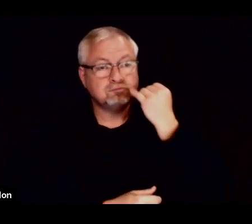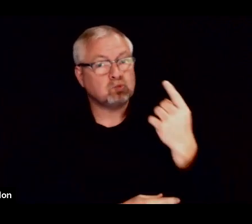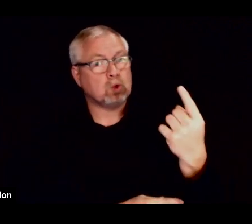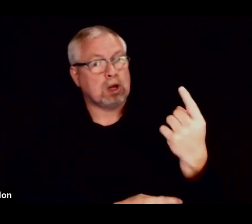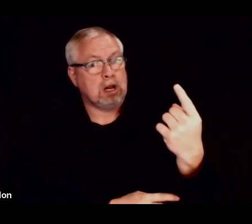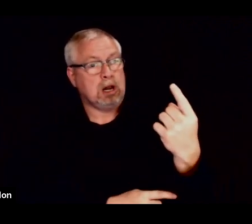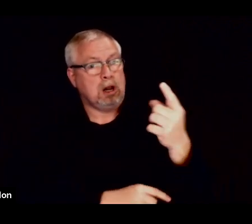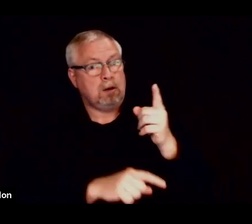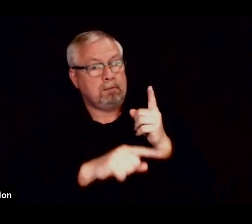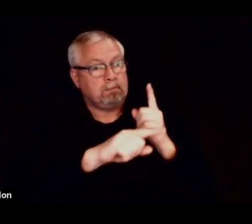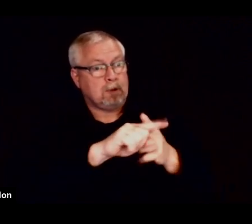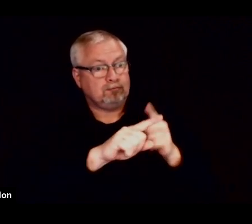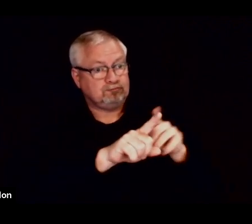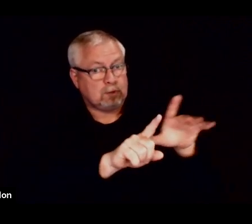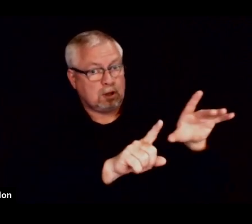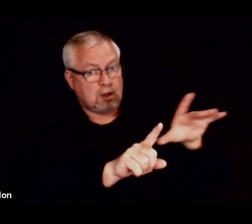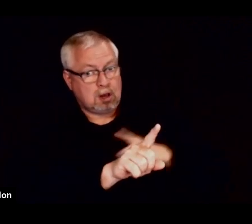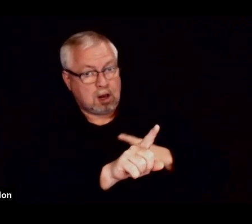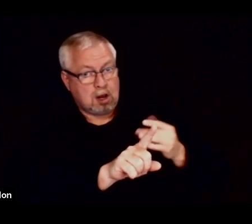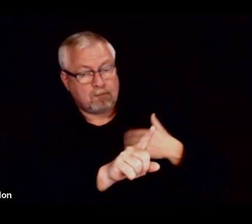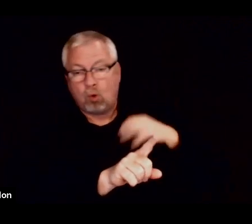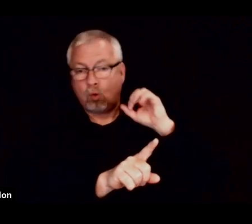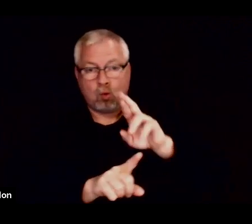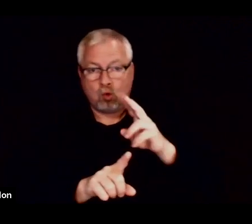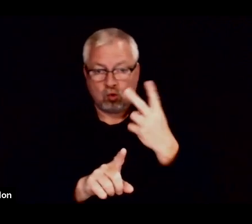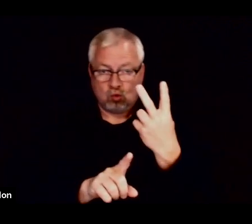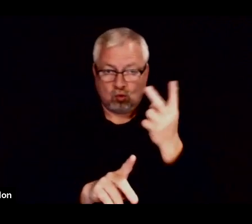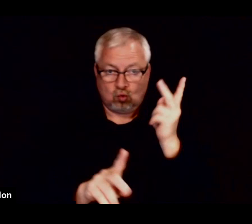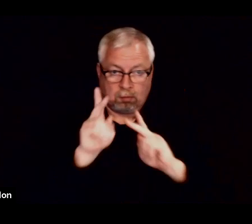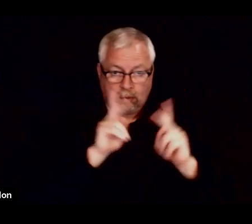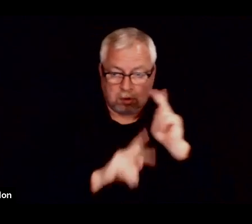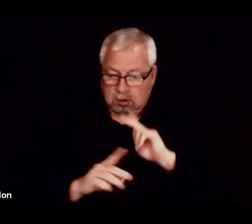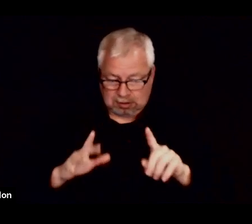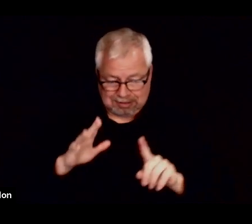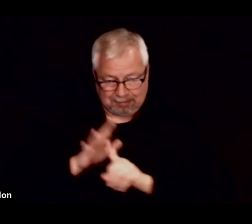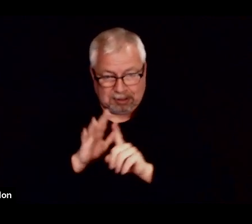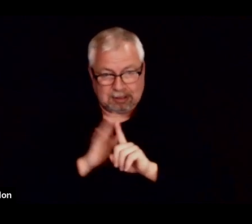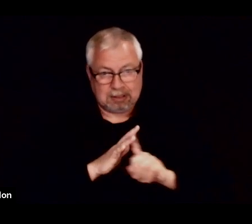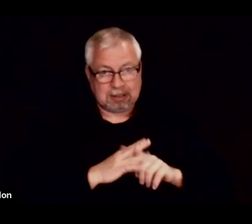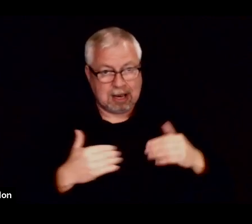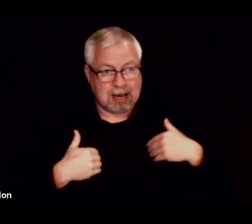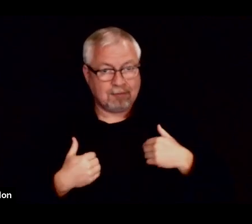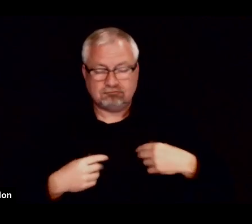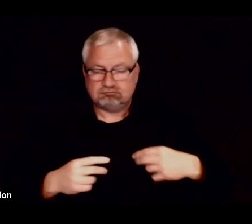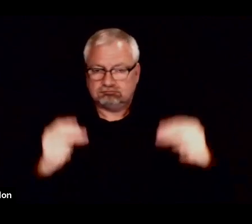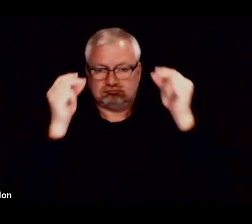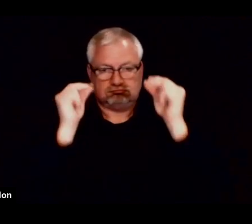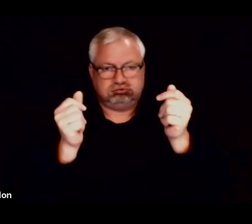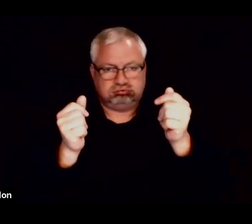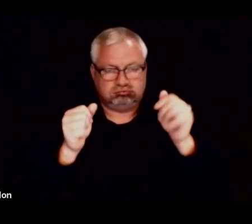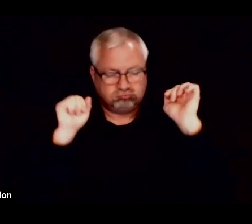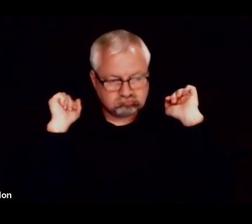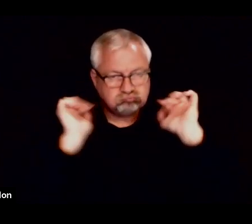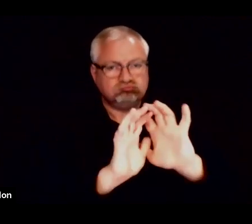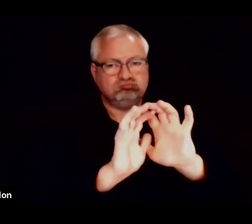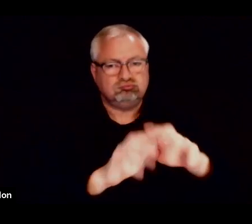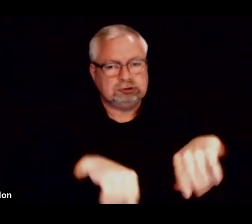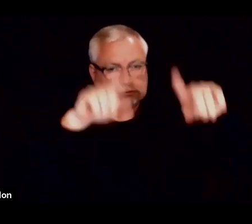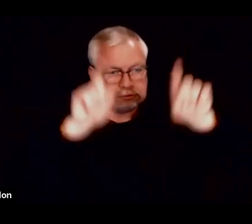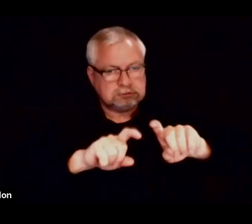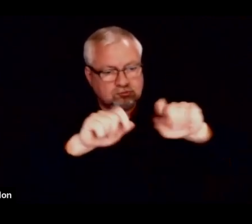2 or more symptomatic people, all persons in that facility would be tested, would be offered testing. I need to stress